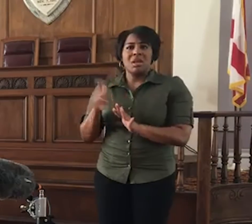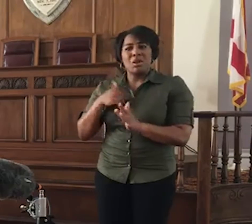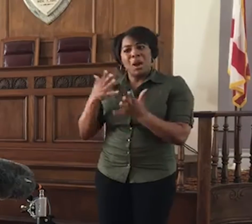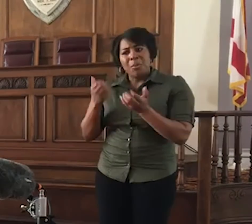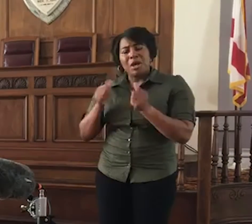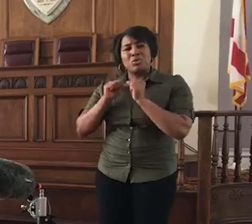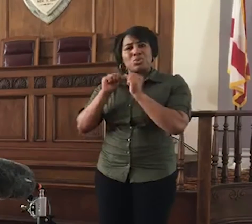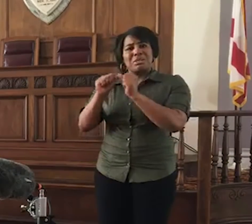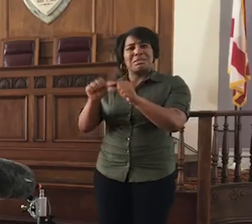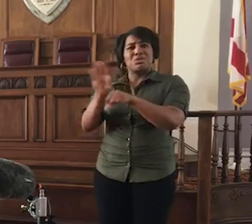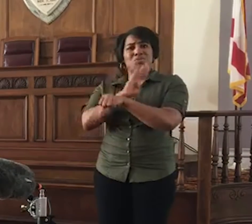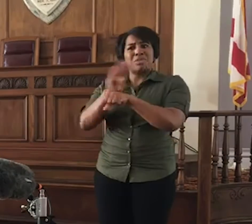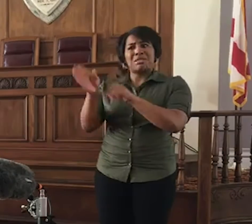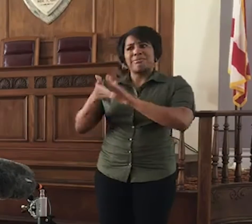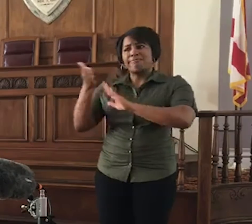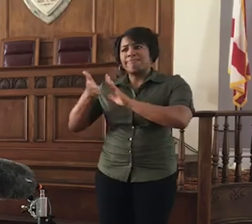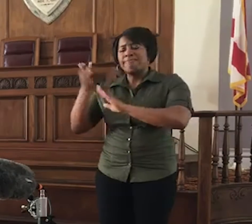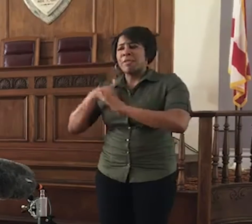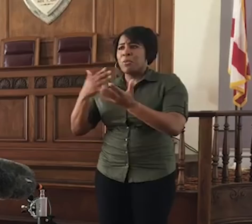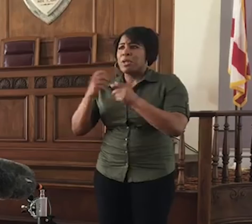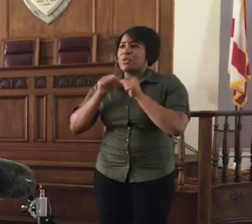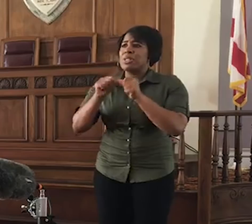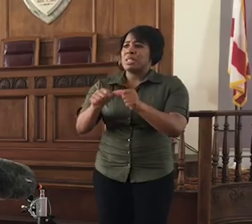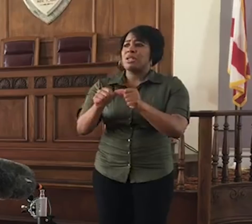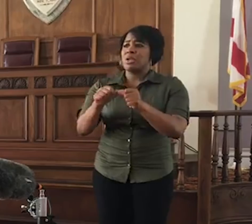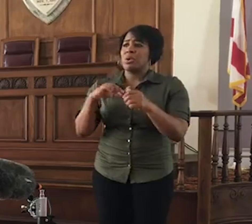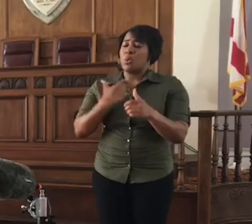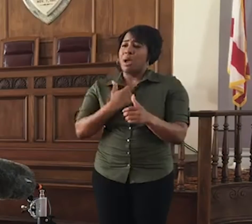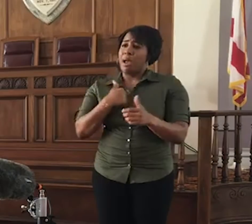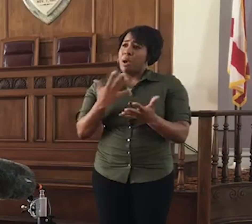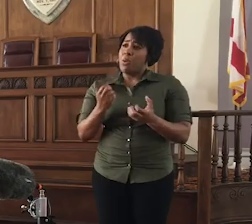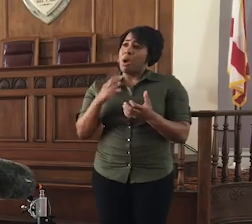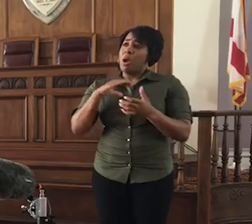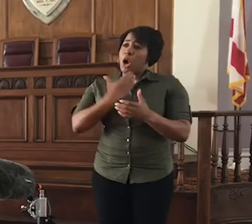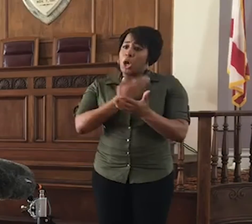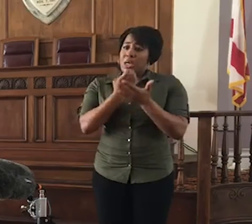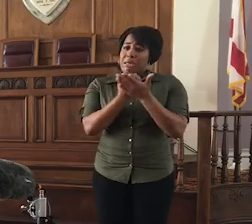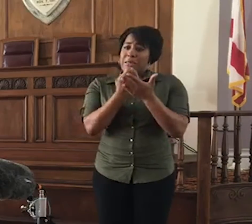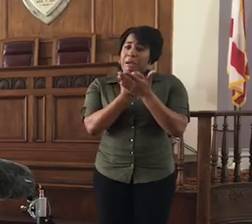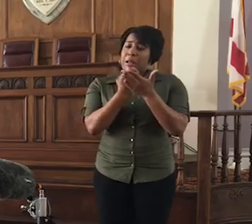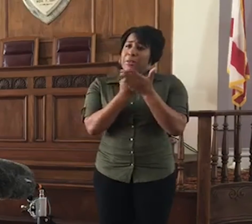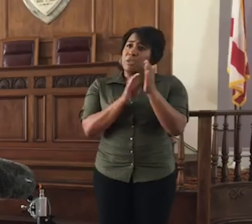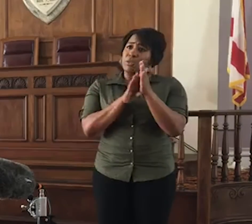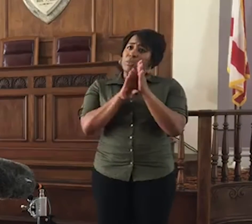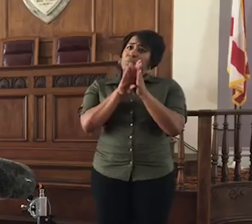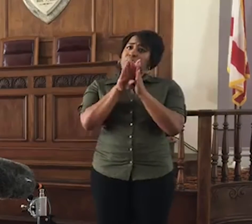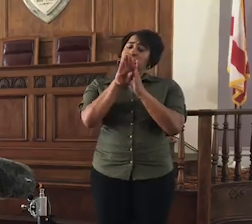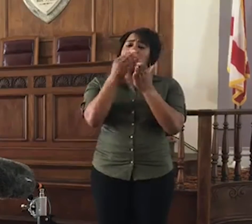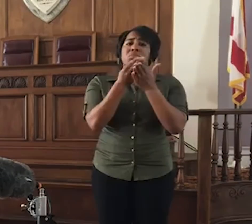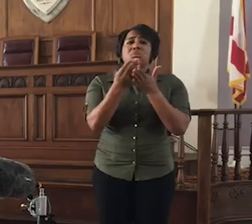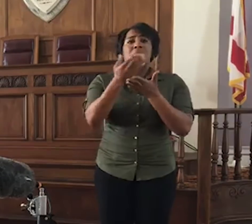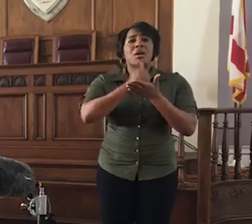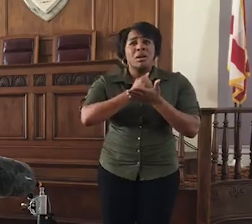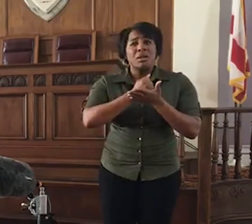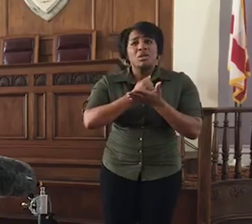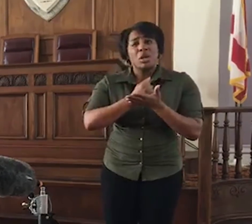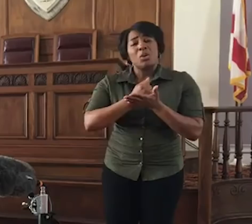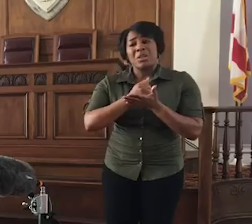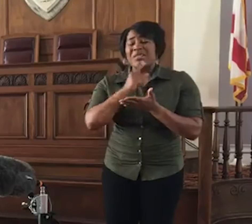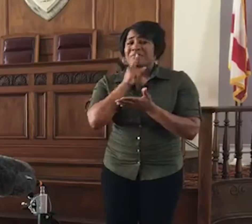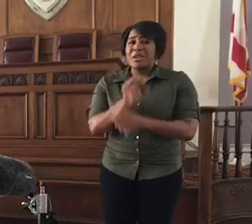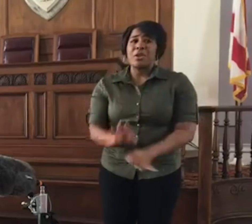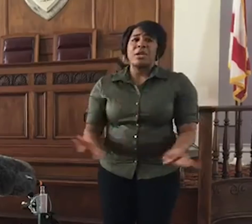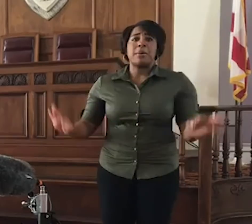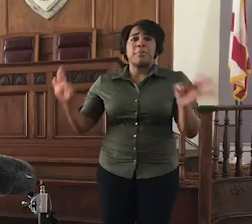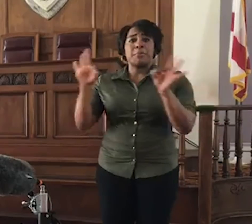our businesses open and keep our economy on a pathway toward recovery, it's vitally important for our